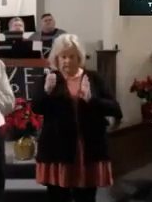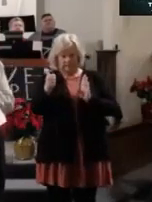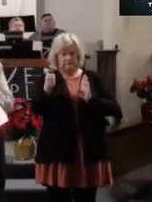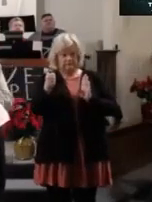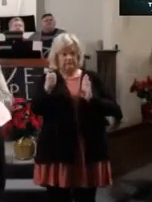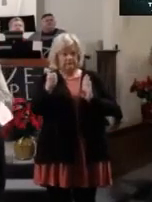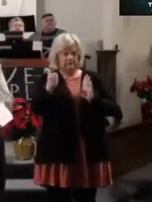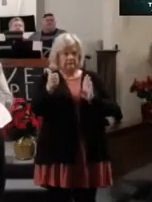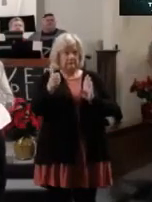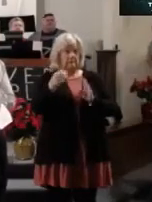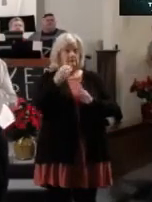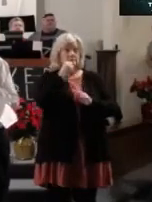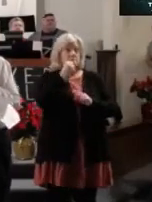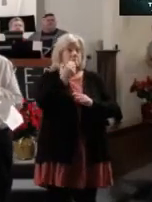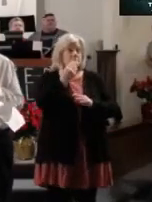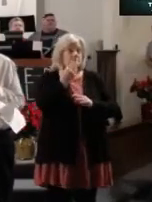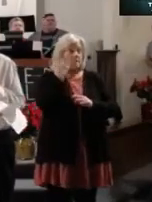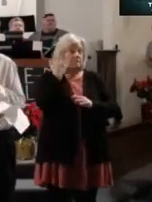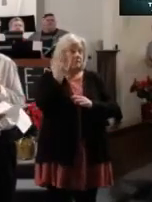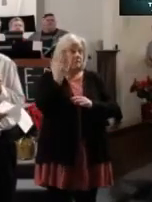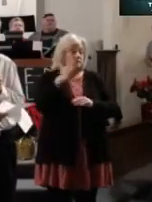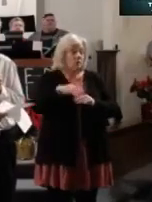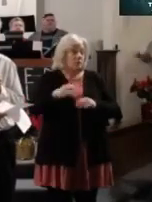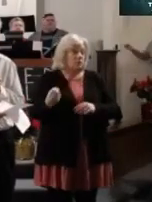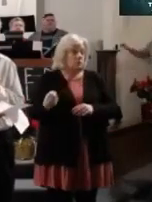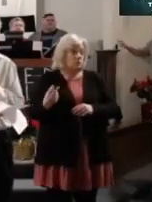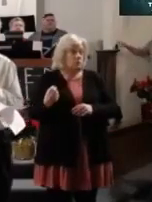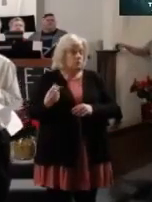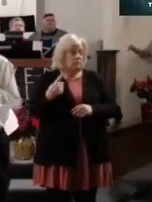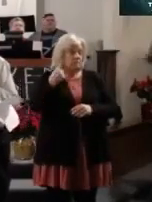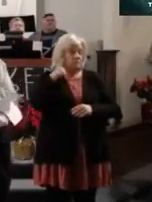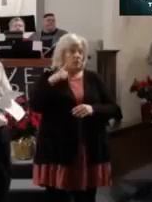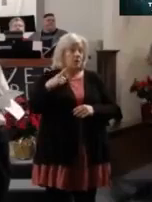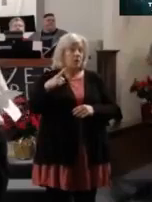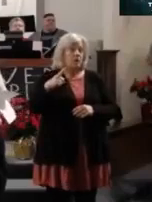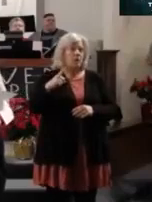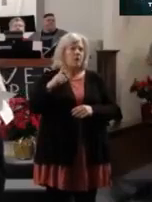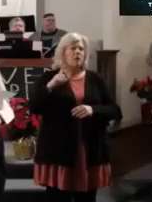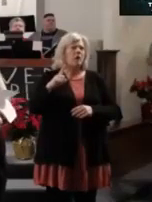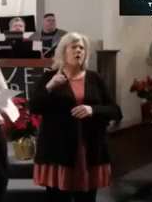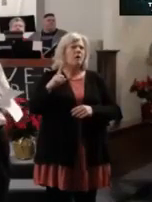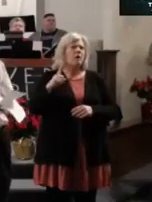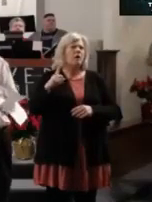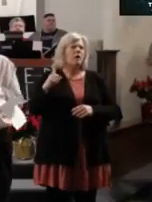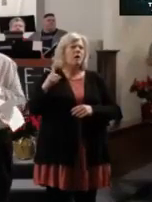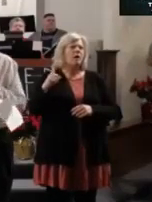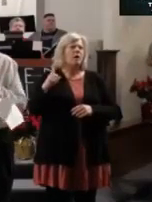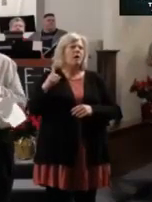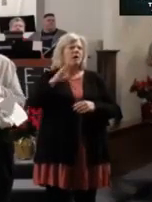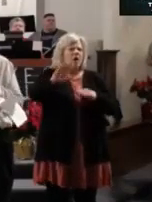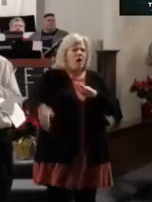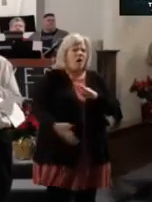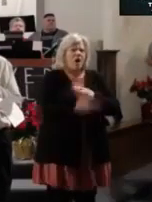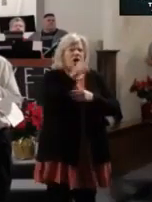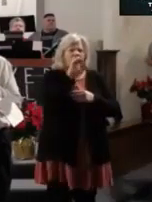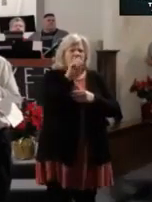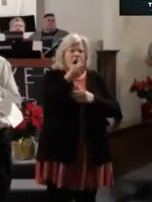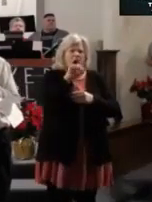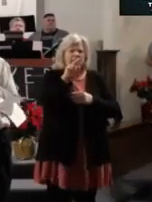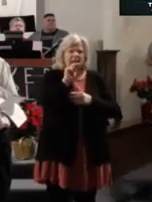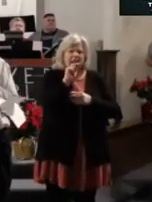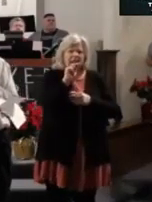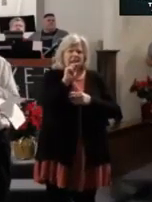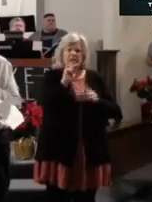and a breakfast on the 12th. What is that going to be? Is that like an all-night party, or is that a lock-in?